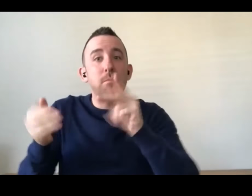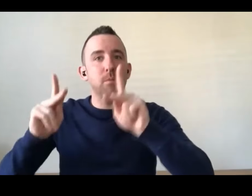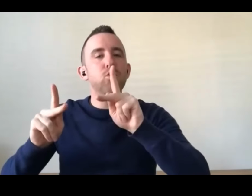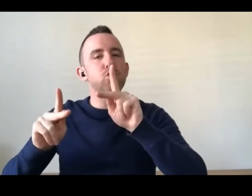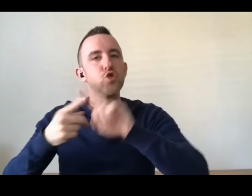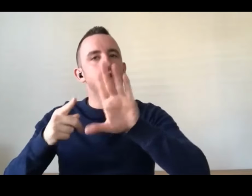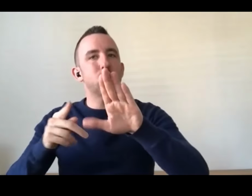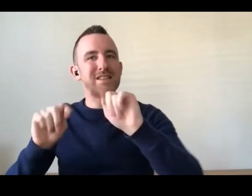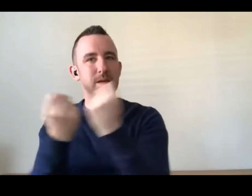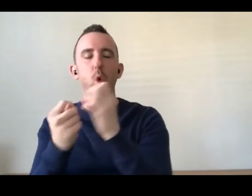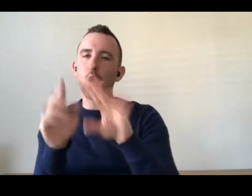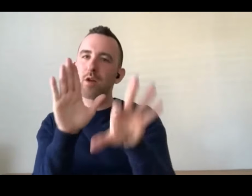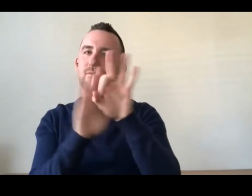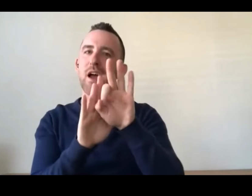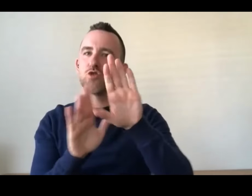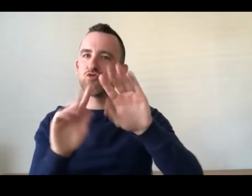or you can find teams as well.